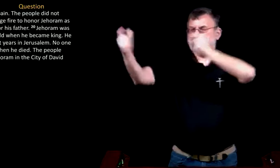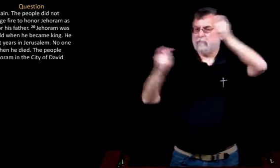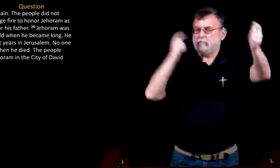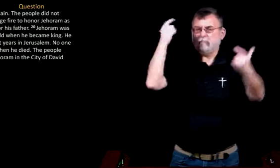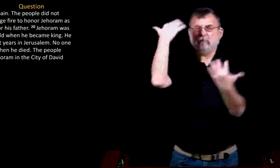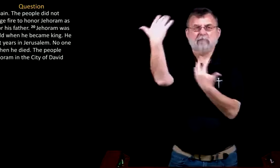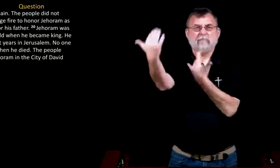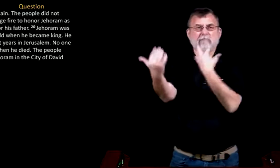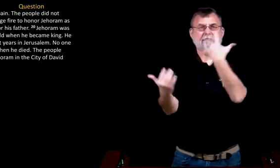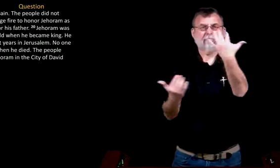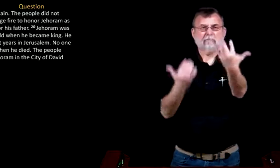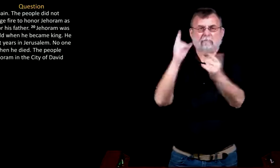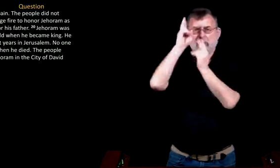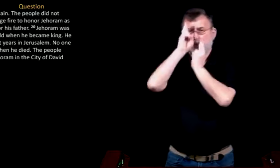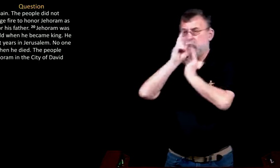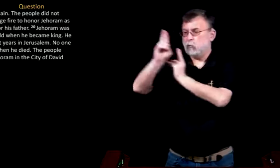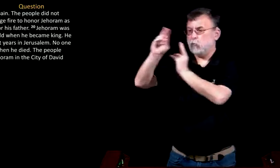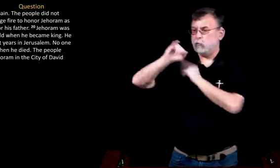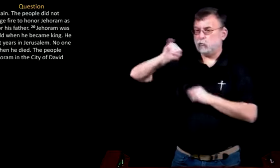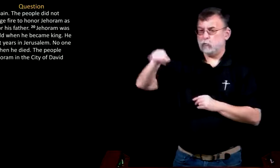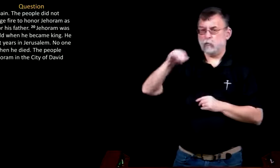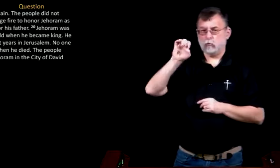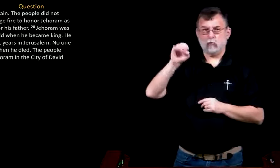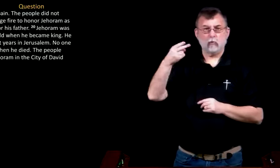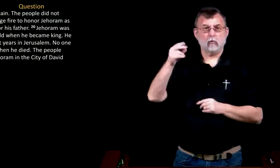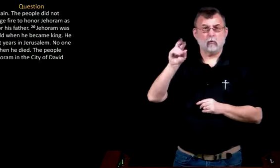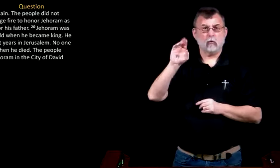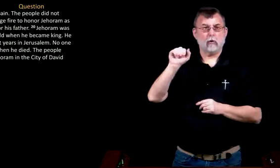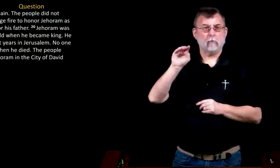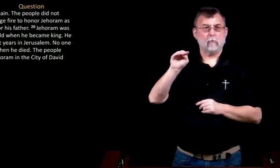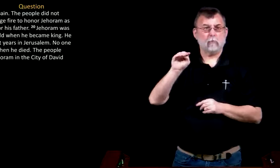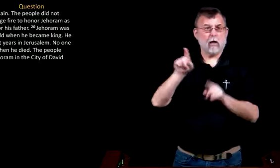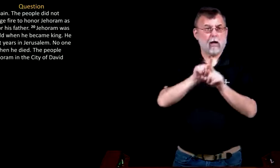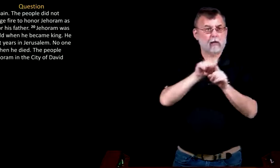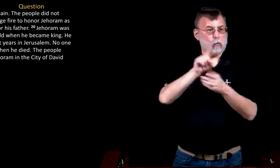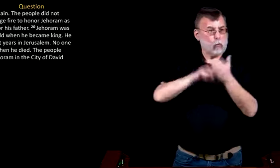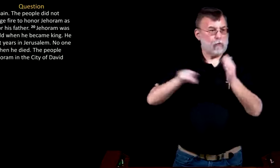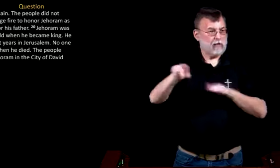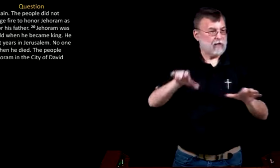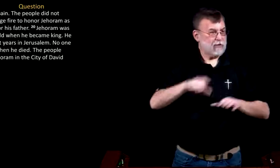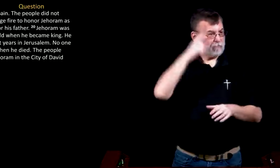The people did not make a large fire to honor Jehoram as they did